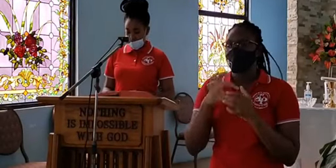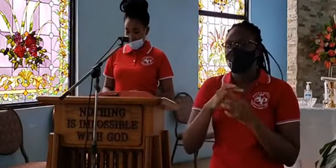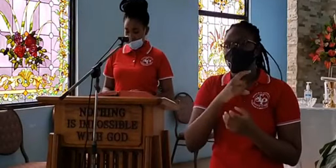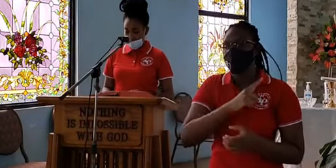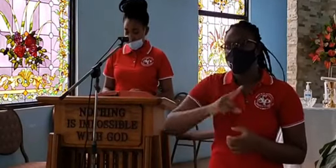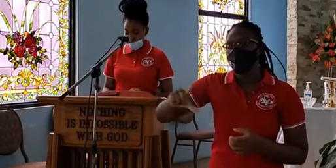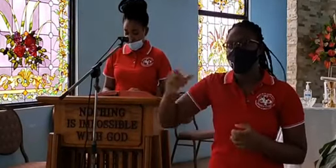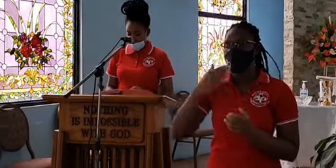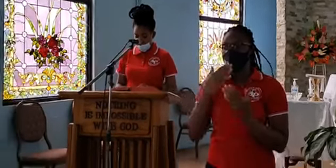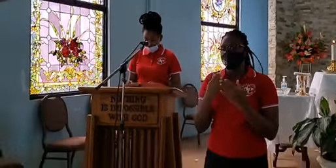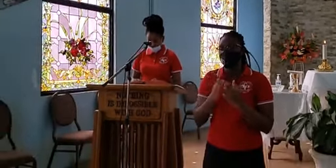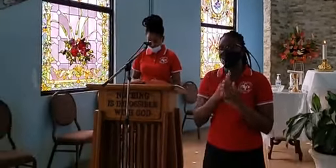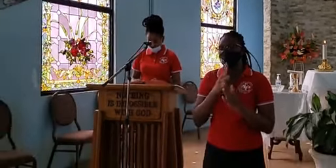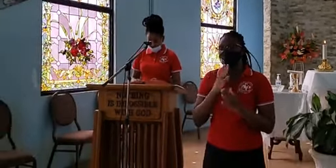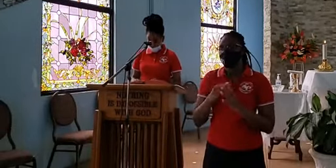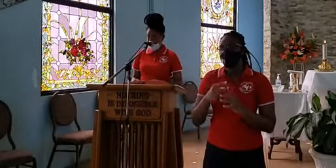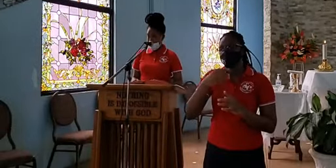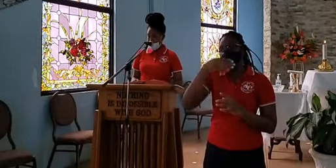Be to God.